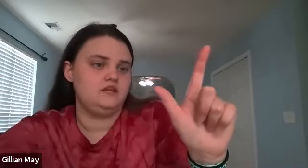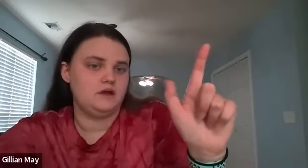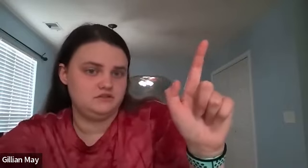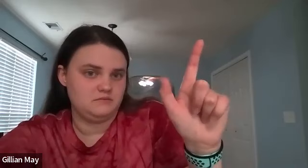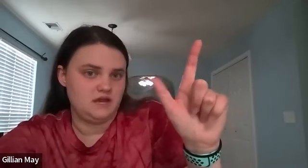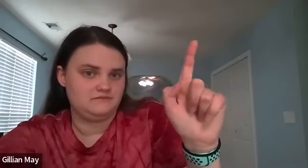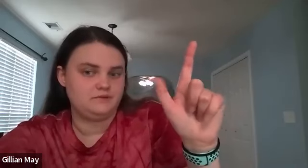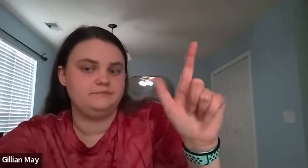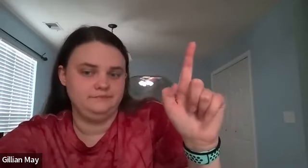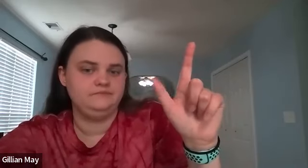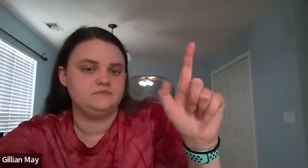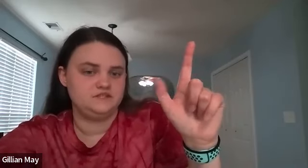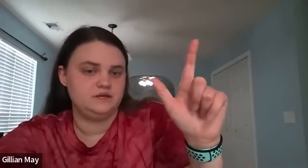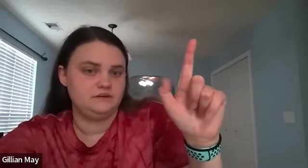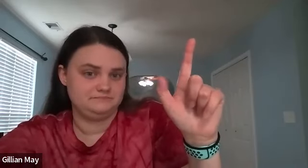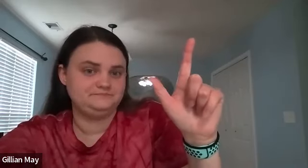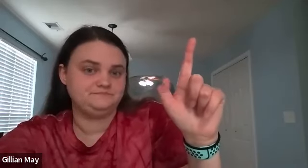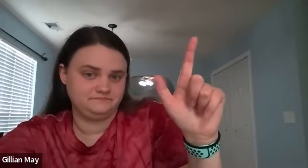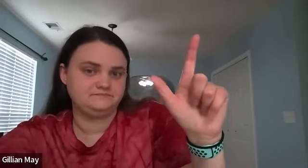you bounce your thumb back and forth. 21.